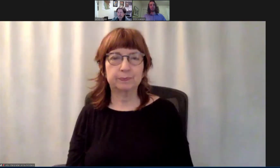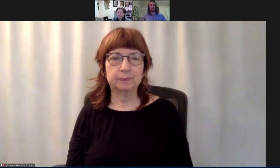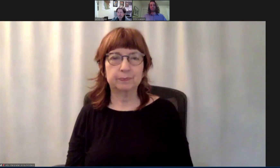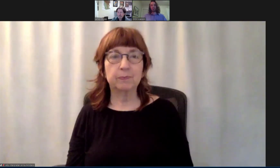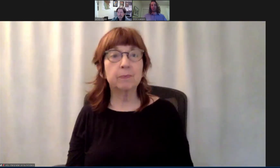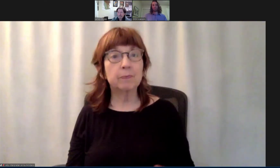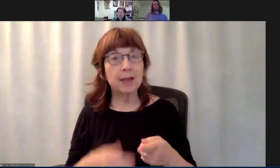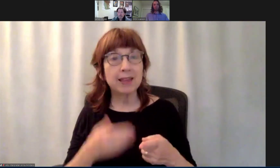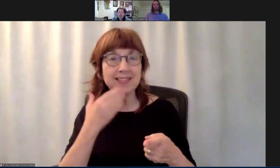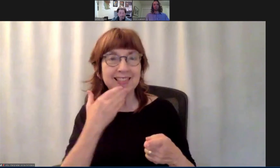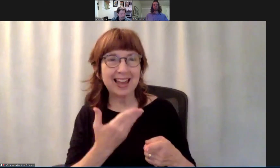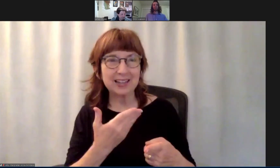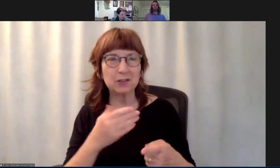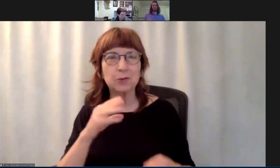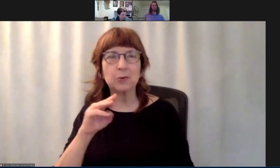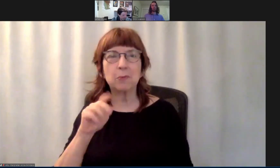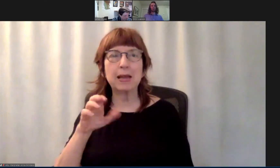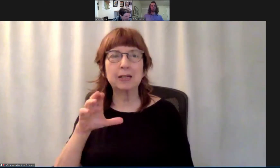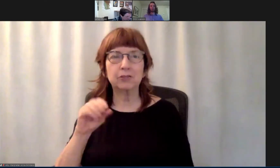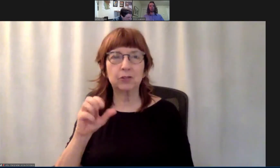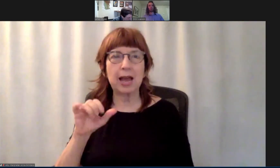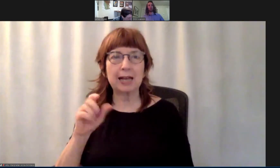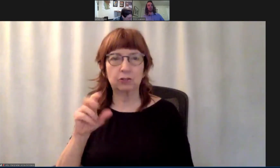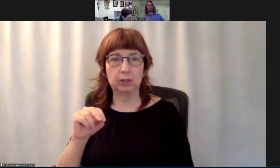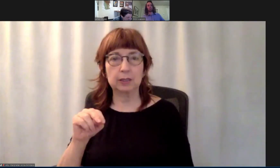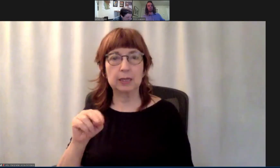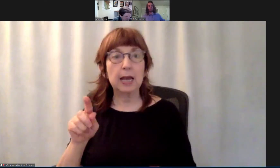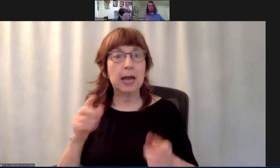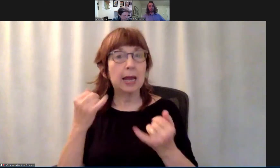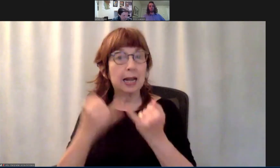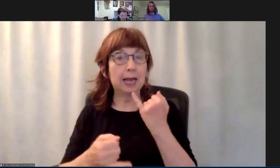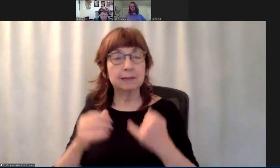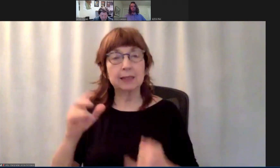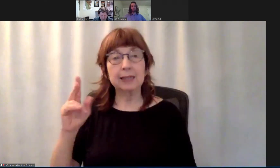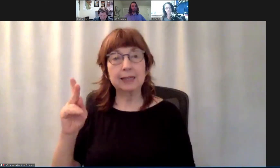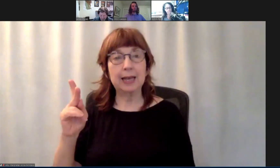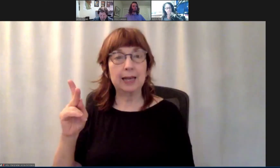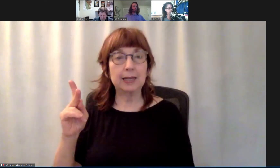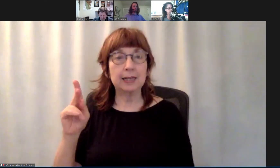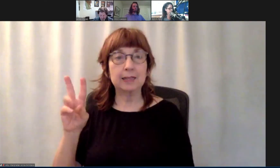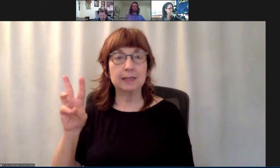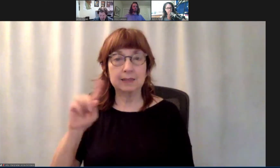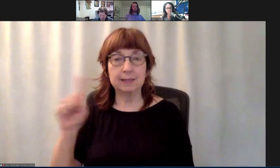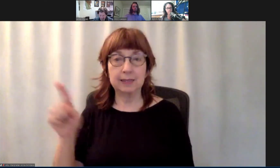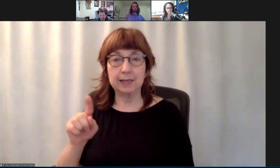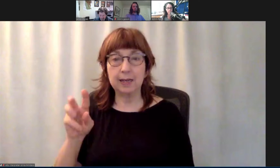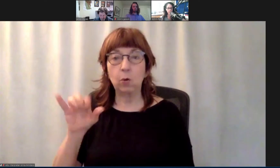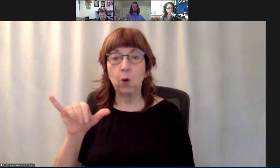Thank you, Mendocino Action News. And then finally, we have KZYX.